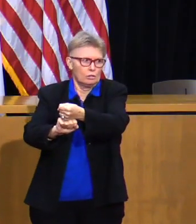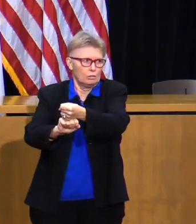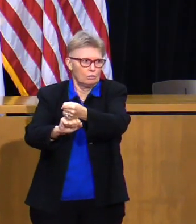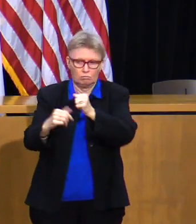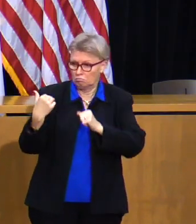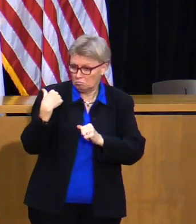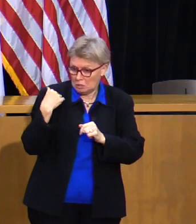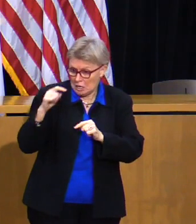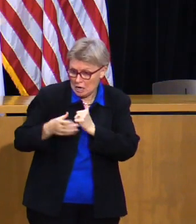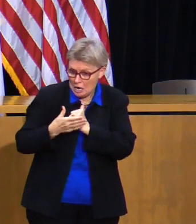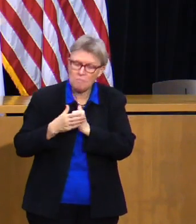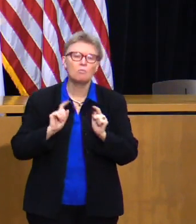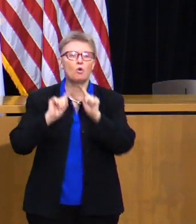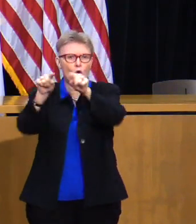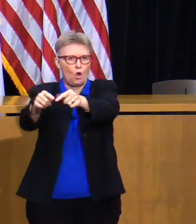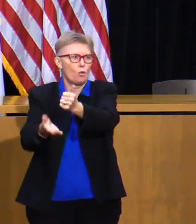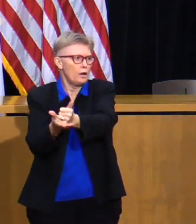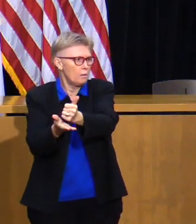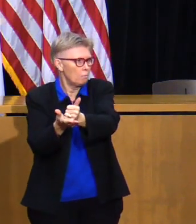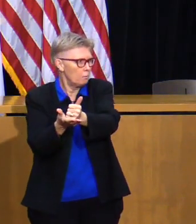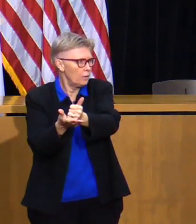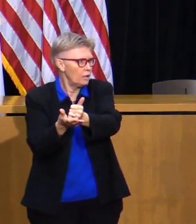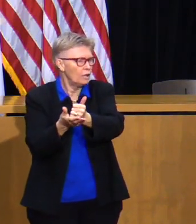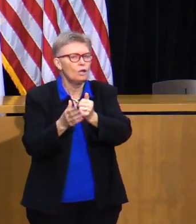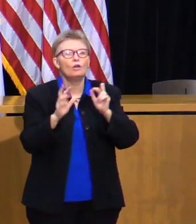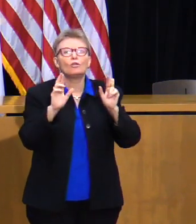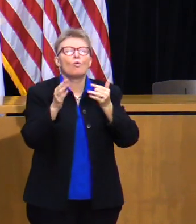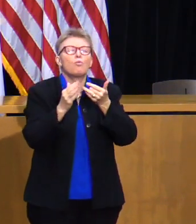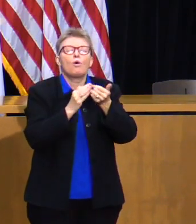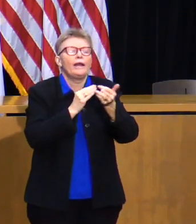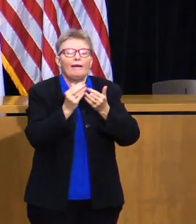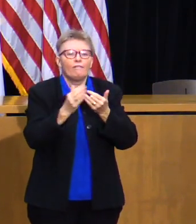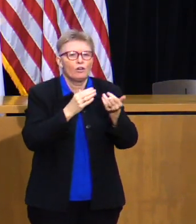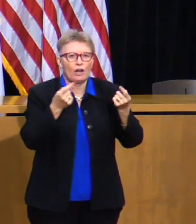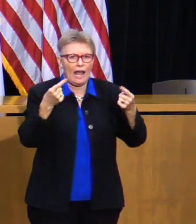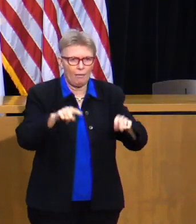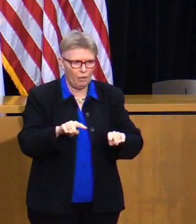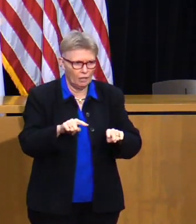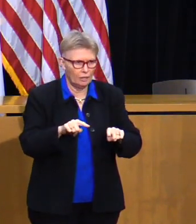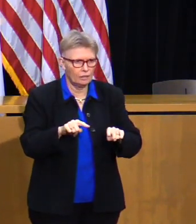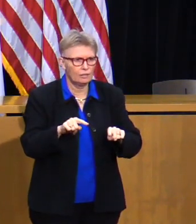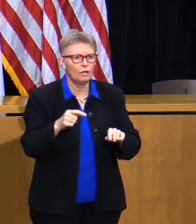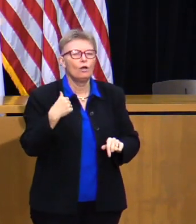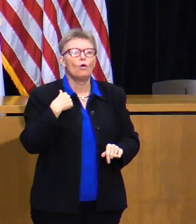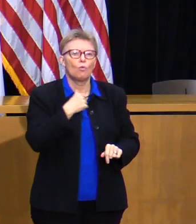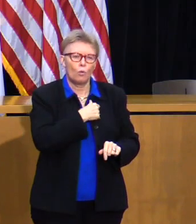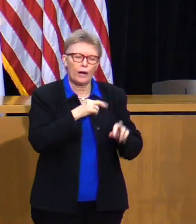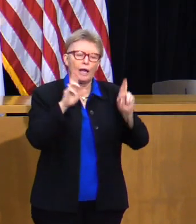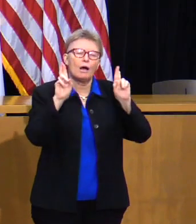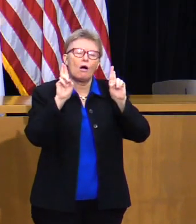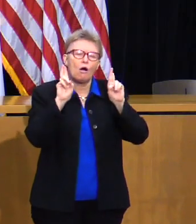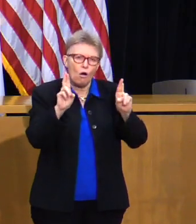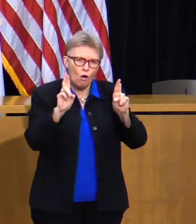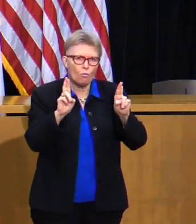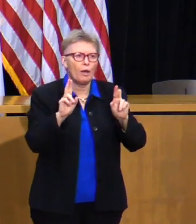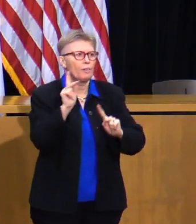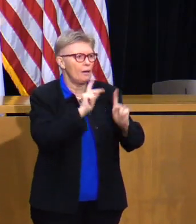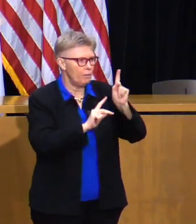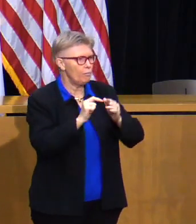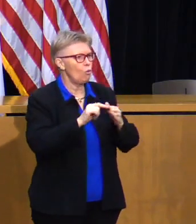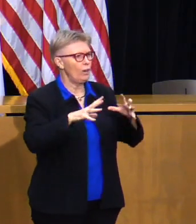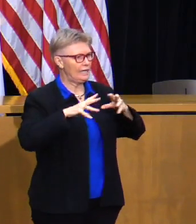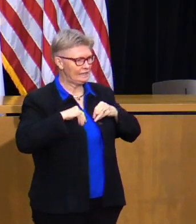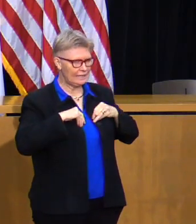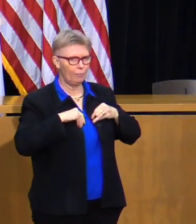hope is that whatever happens will be followed by what we would describe as peaceful and